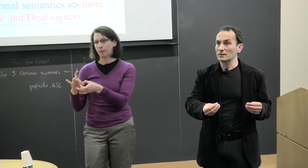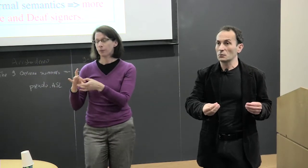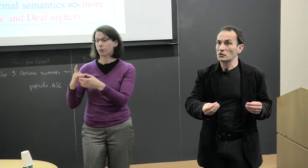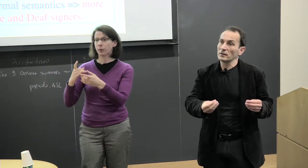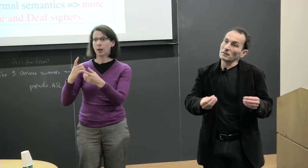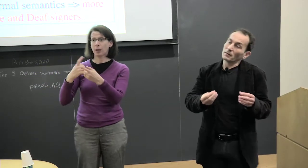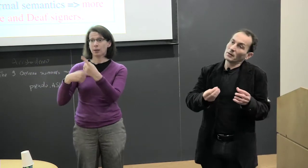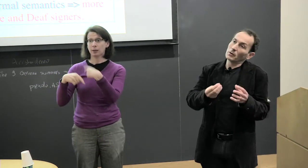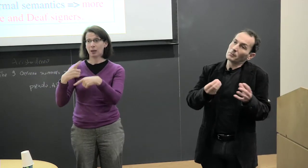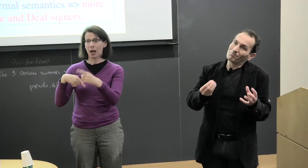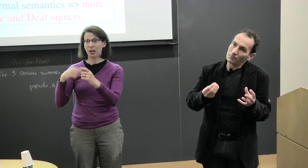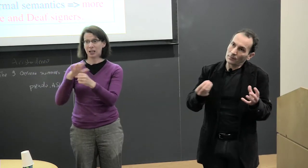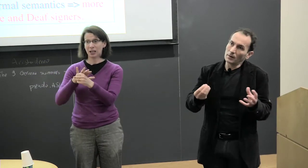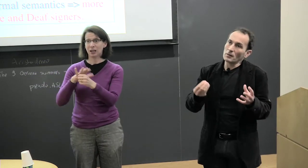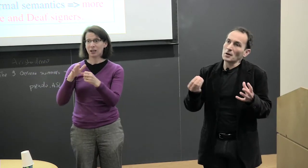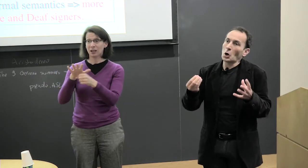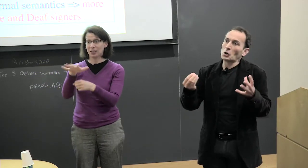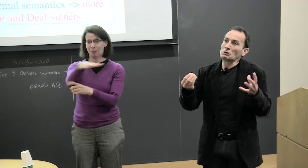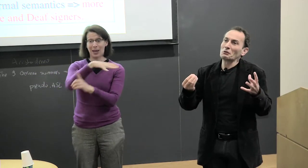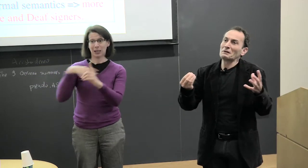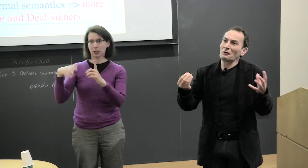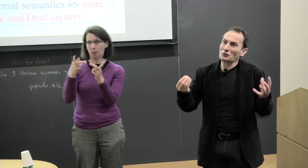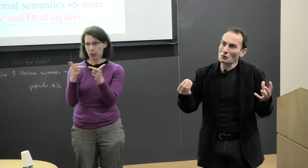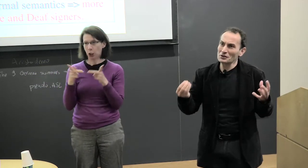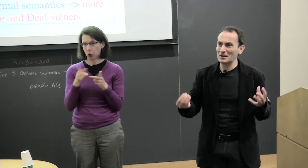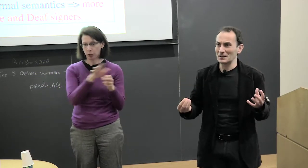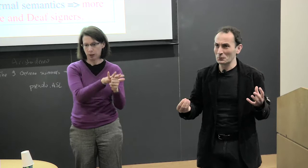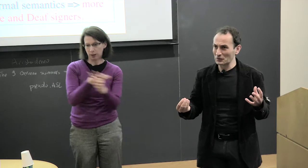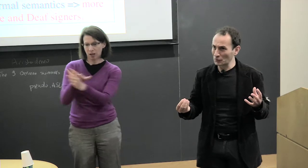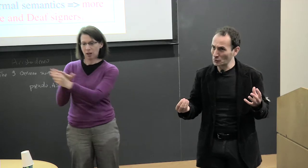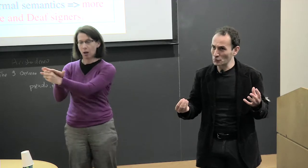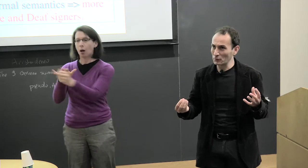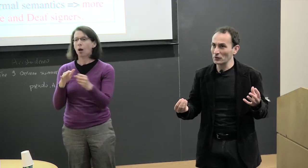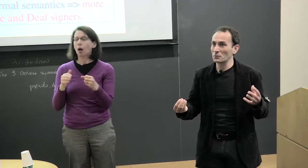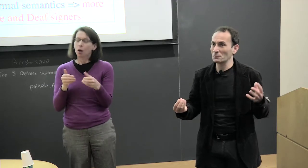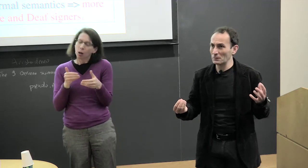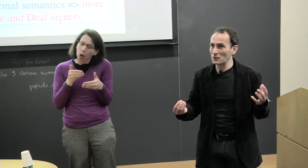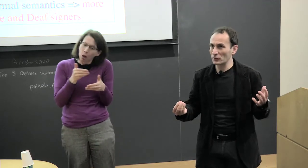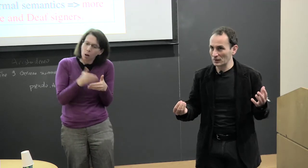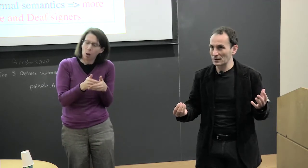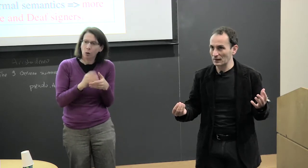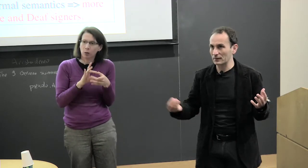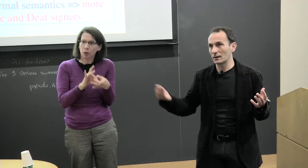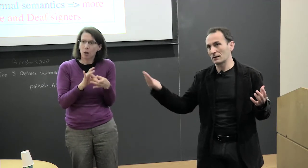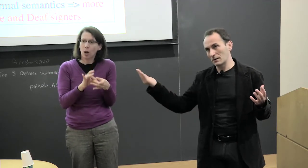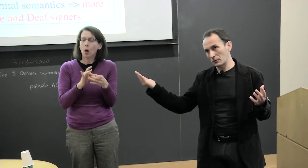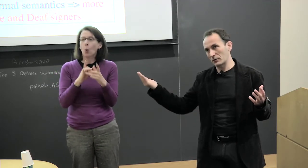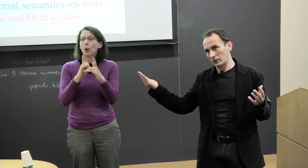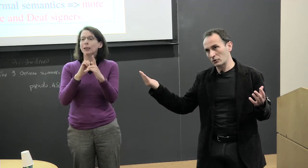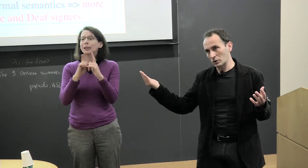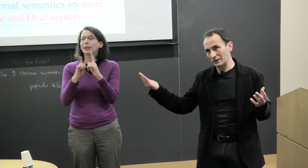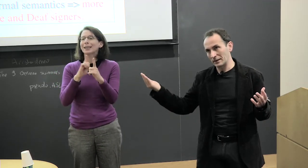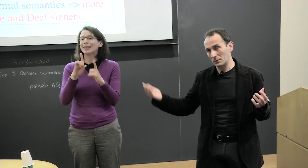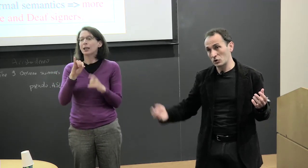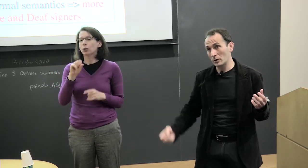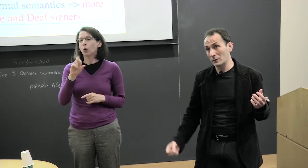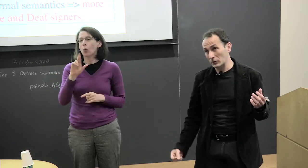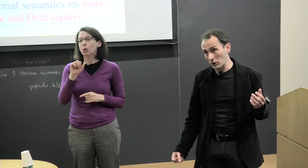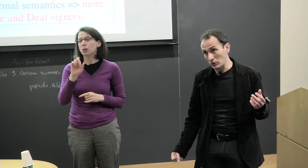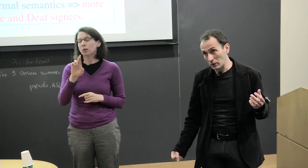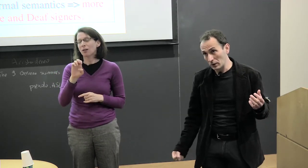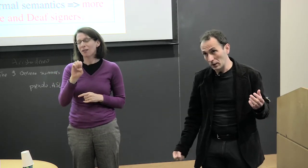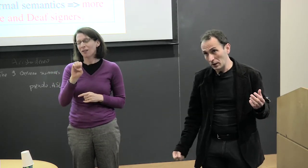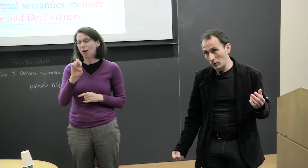signing space, which is, you know, they are closely associated with discourse reference, but maybe there's something else. And there's such a line by